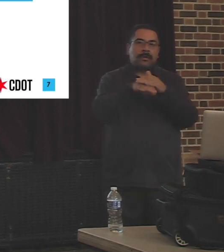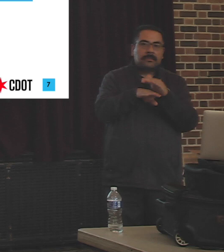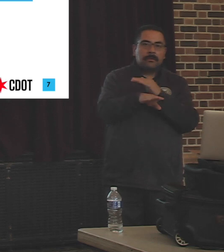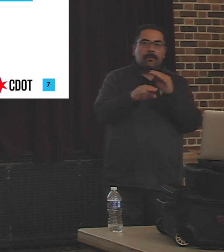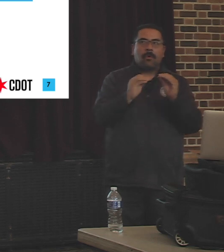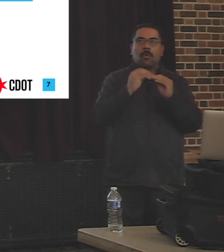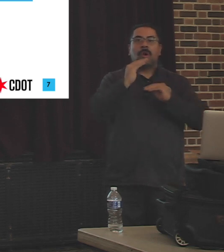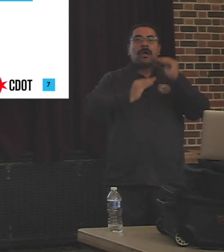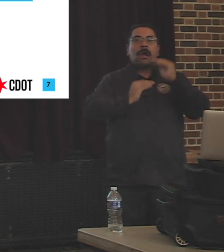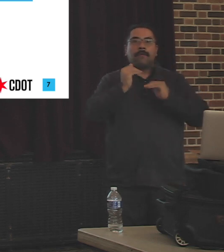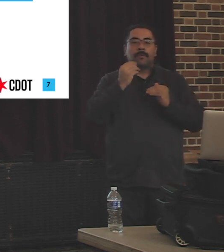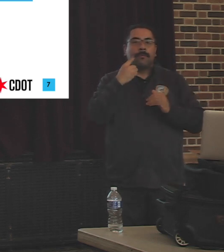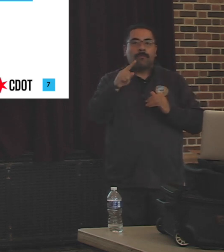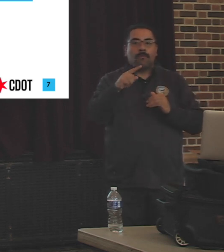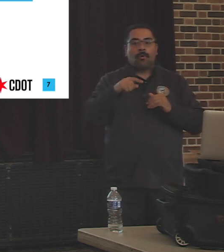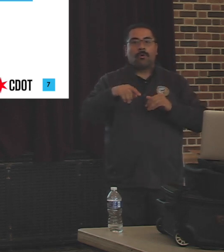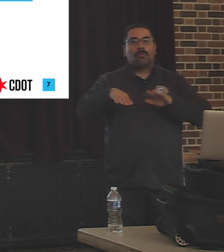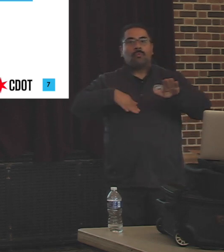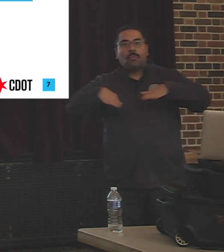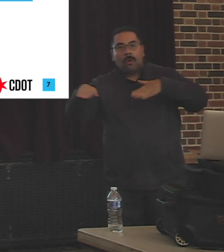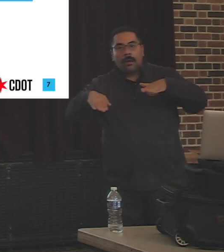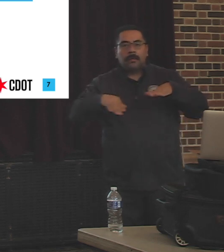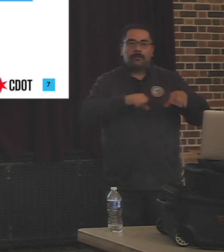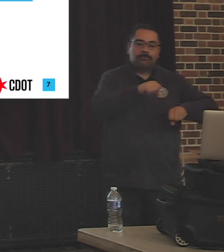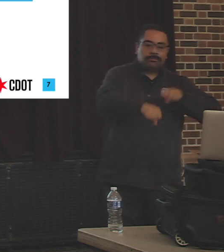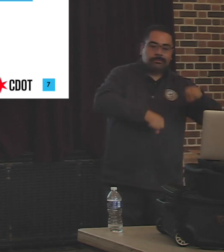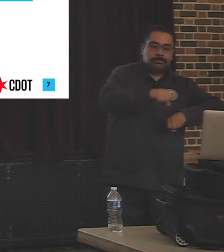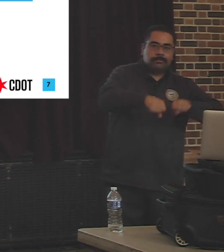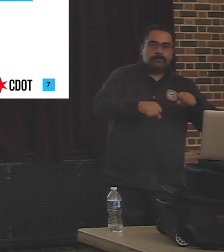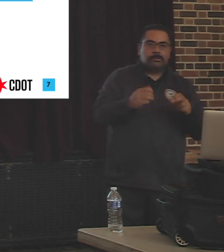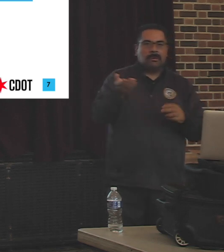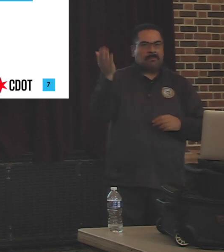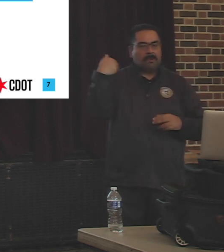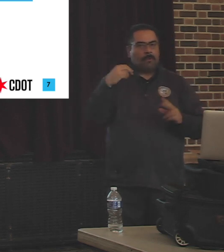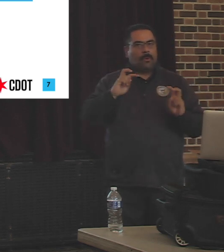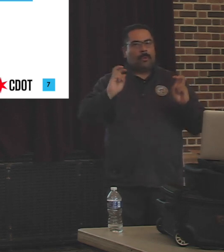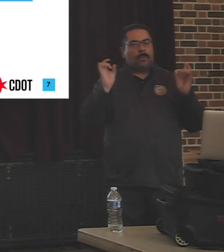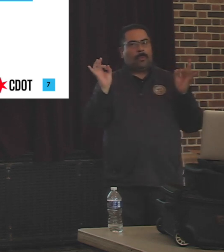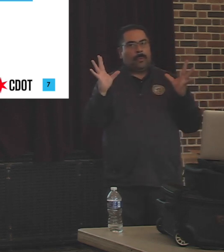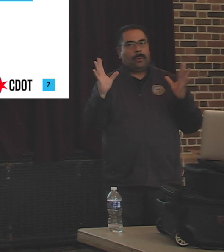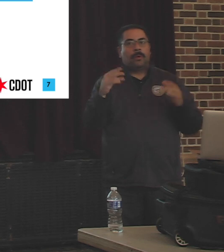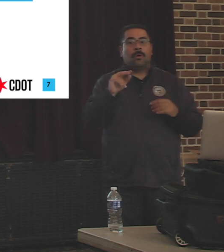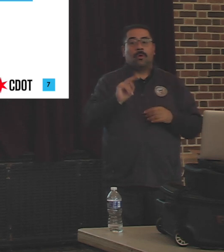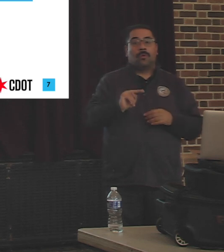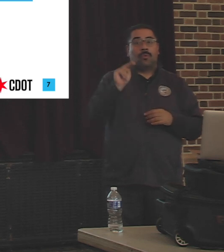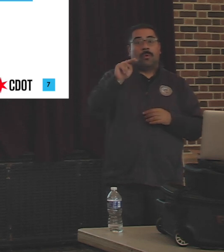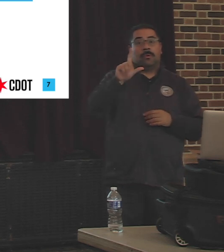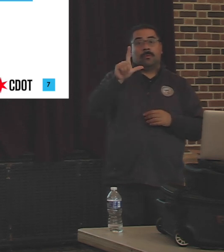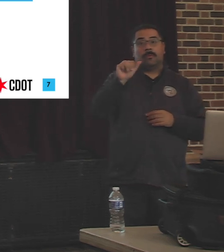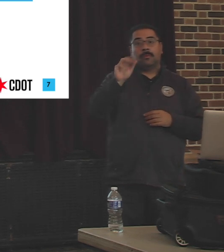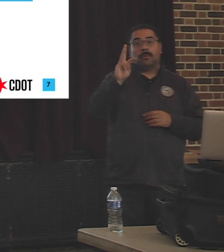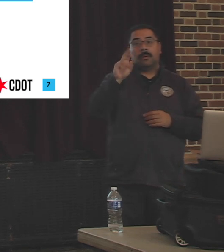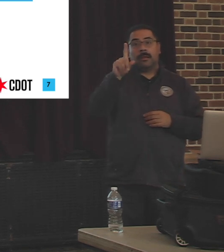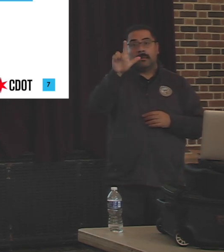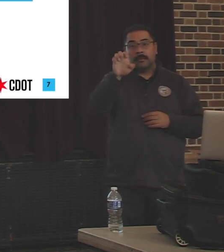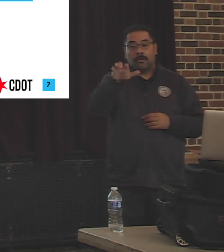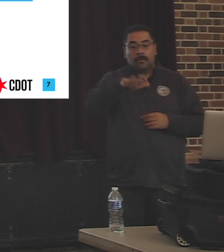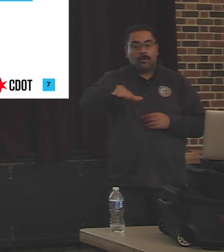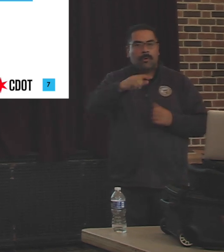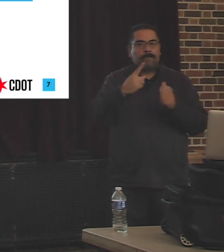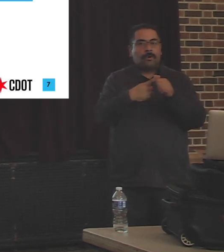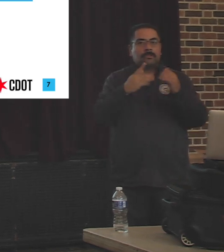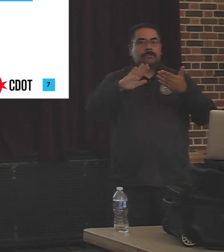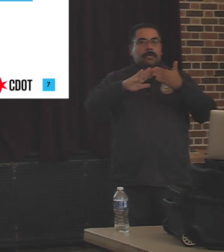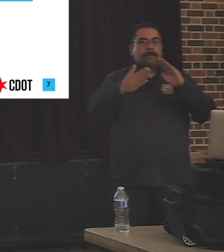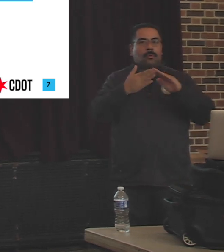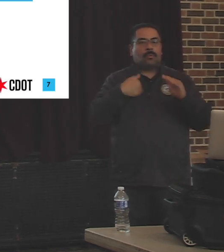safer for walking and biking. That's been a really big issue. And North Lawndale was actually one of the first communities where